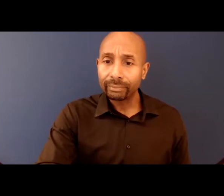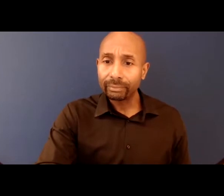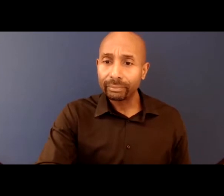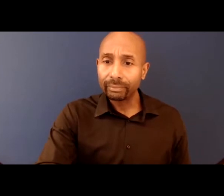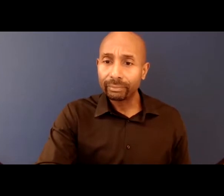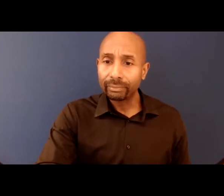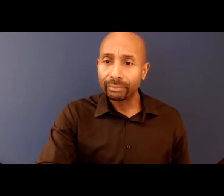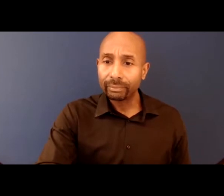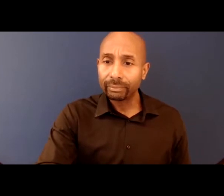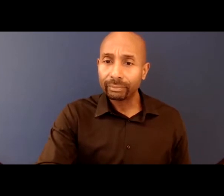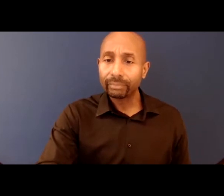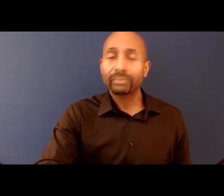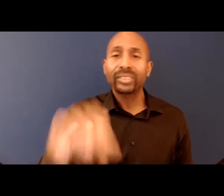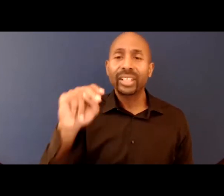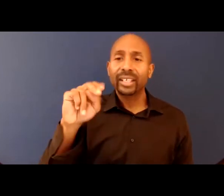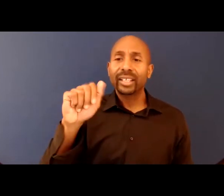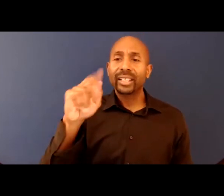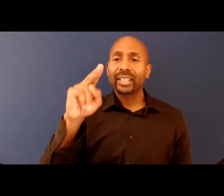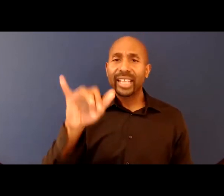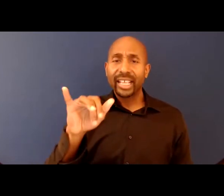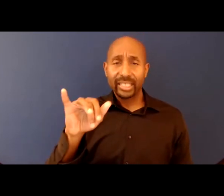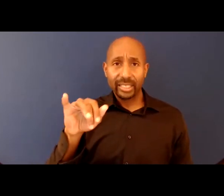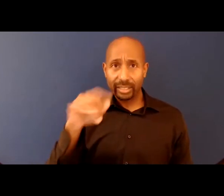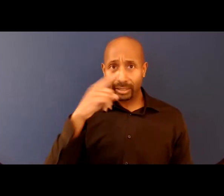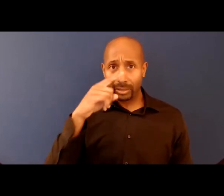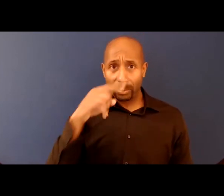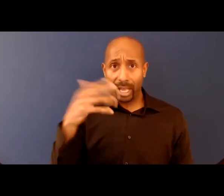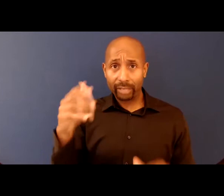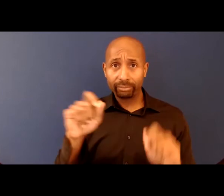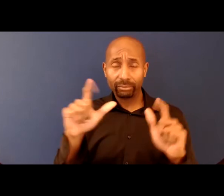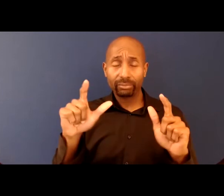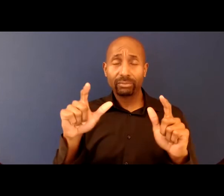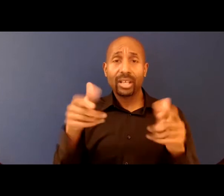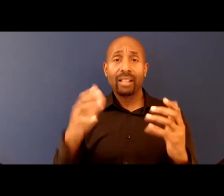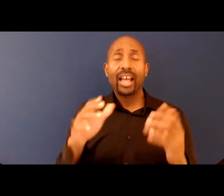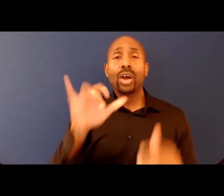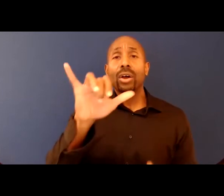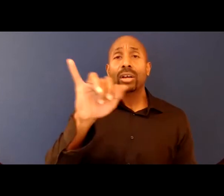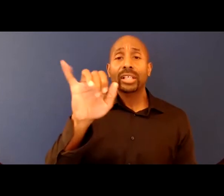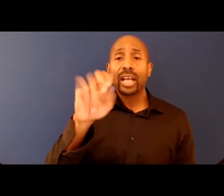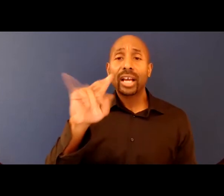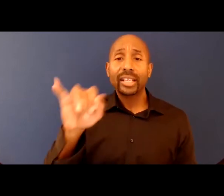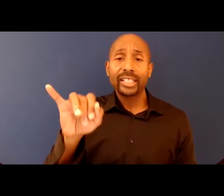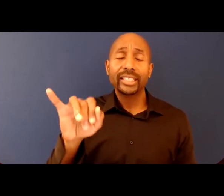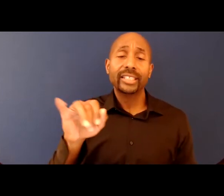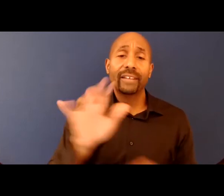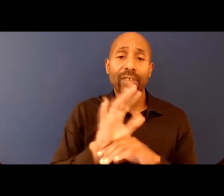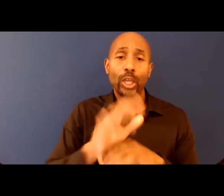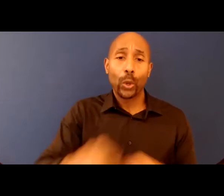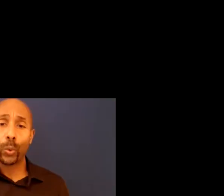Nancy, if you don't mind turning on our video, Giannis's video quickly.